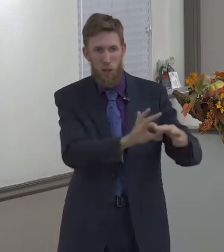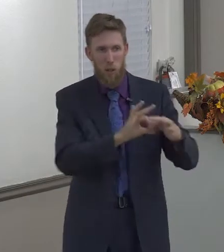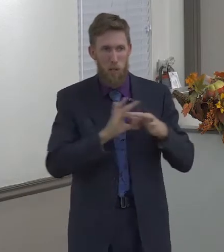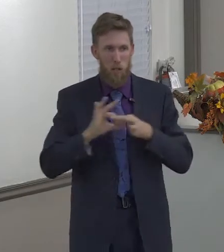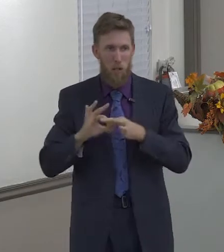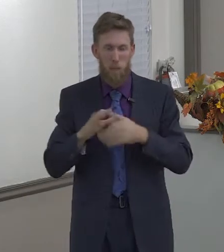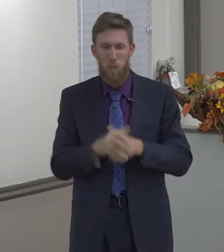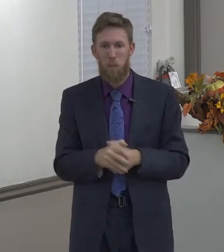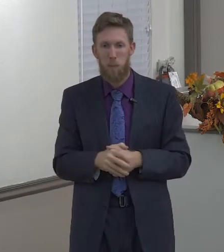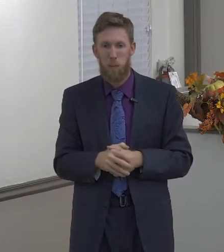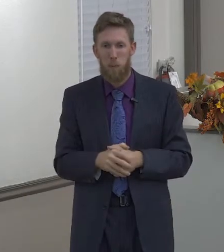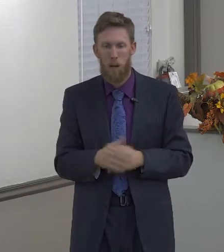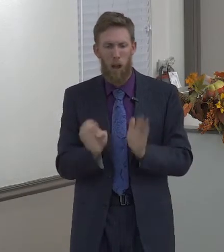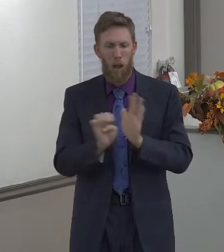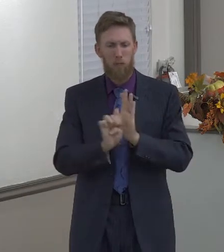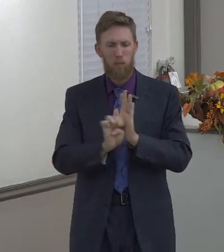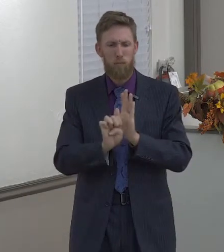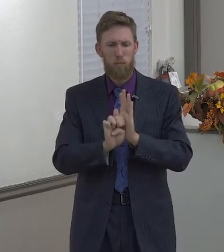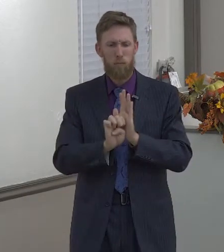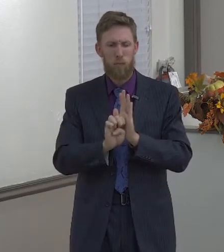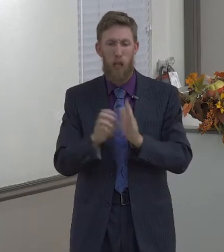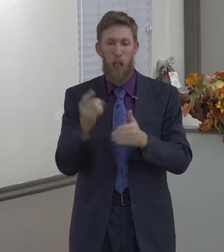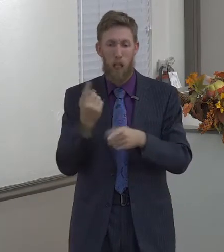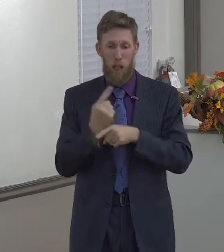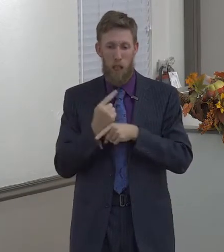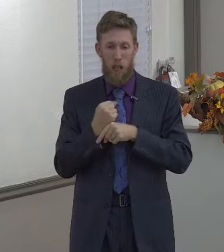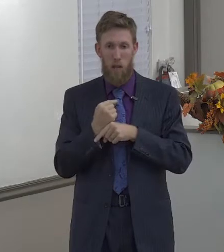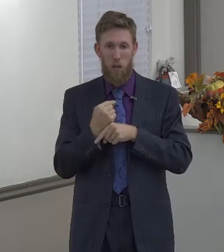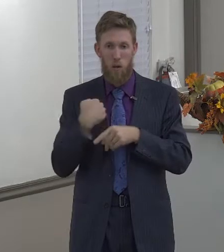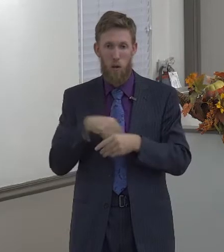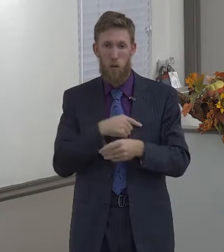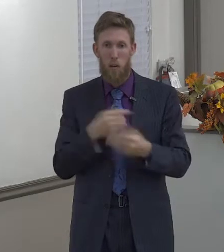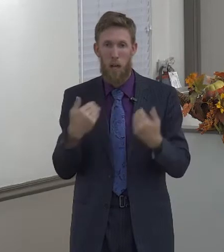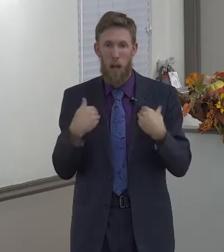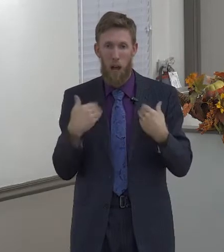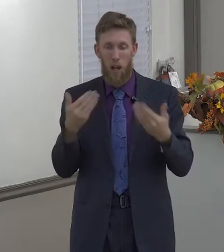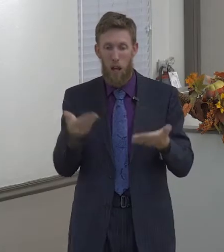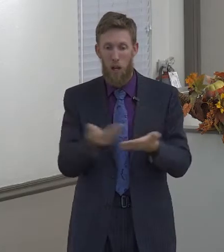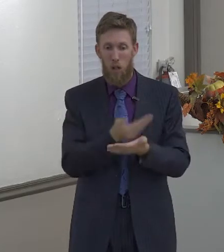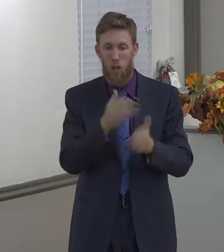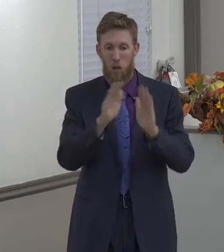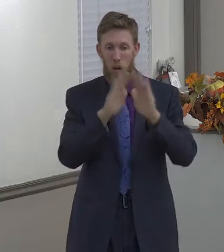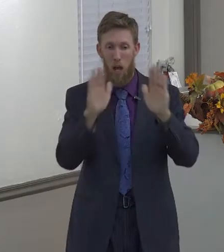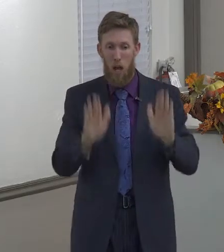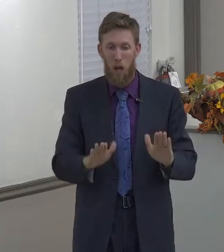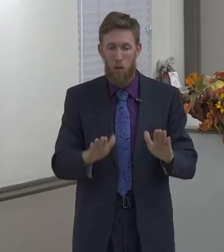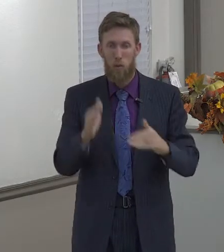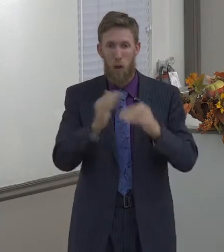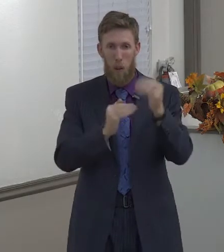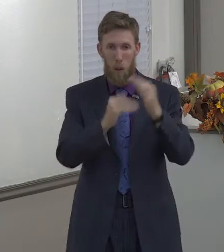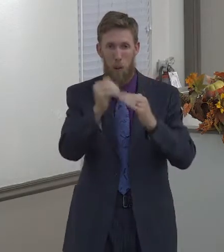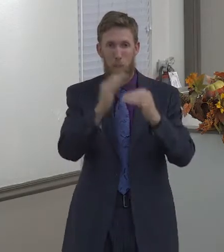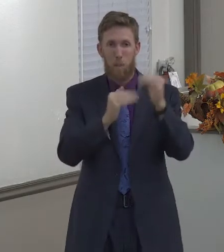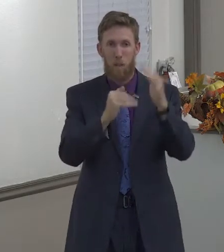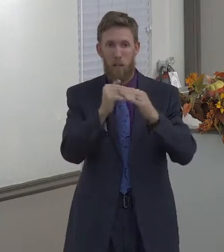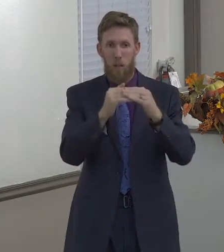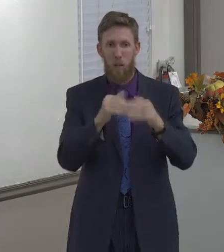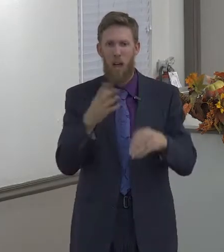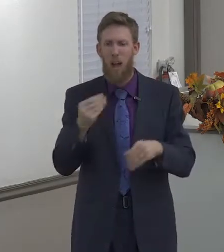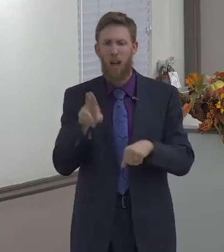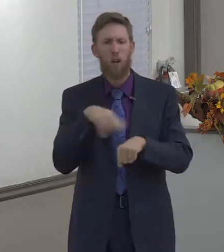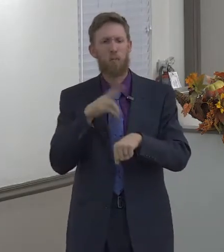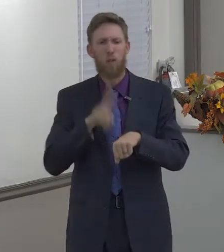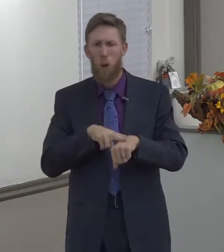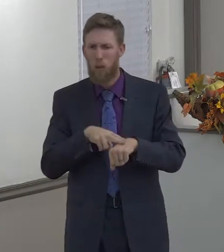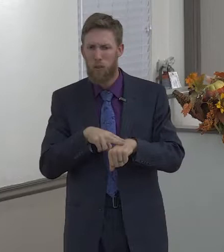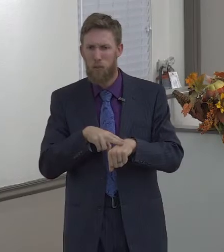problems. And so we had our list of things that we needed our warranty rep to help us with. And so